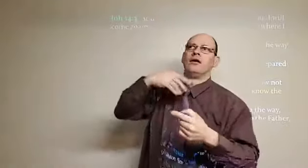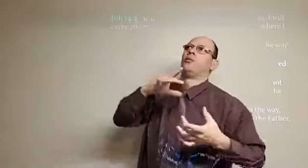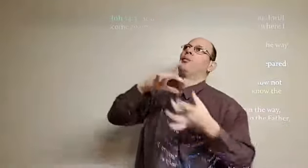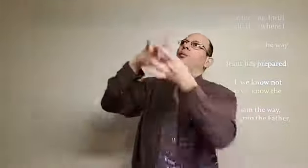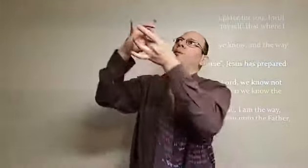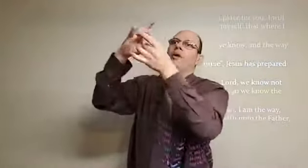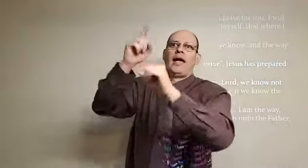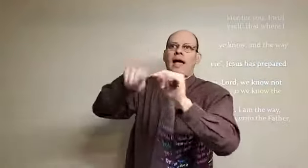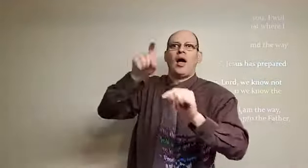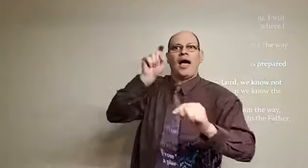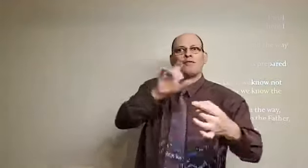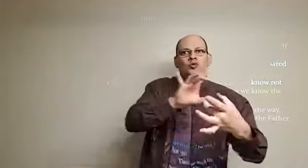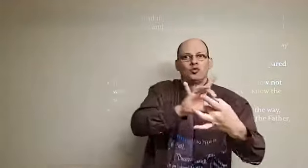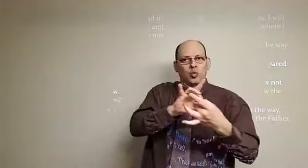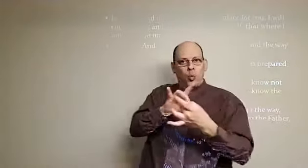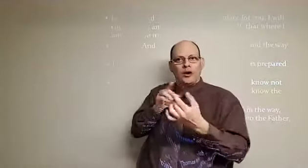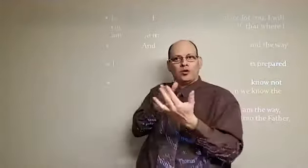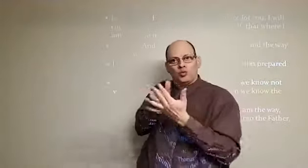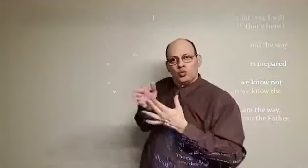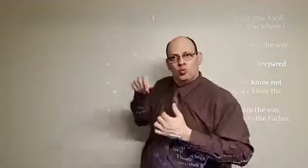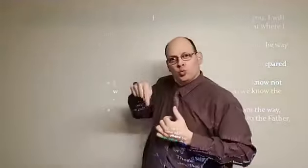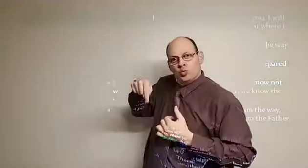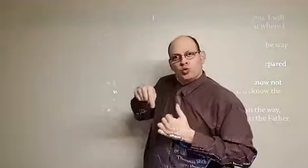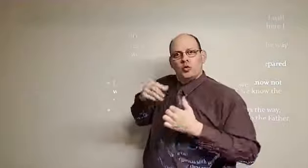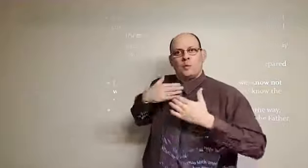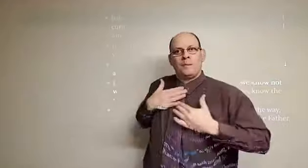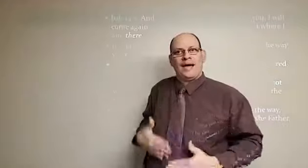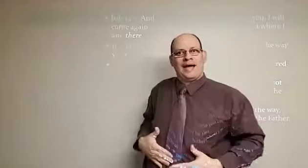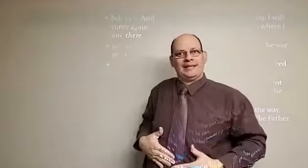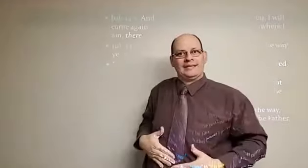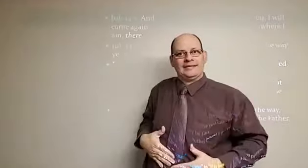as he's in heaven so we have to go through Jesus Christ